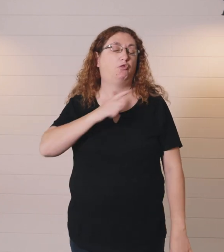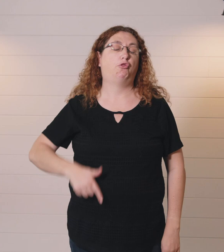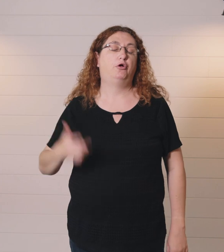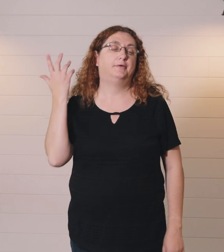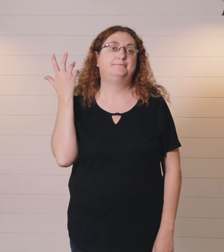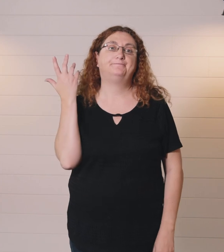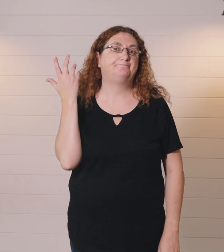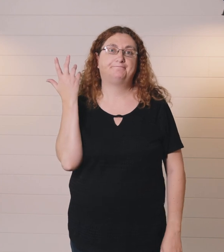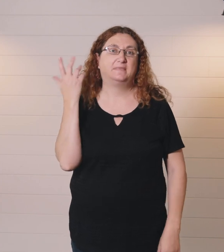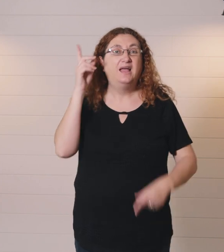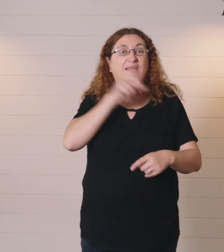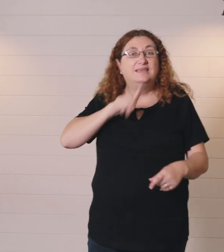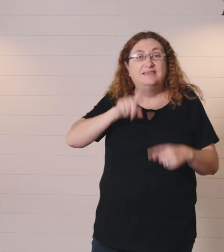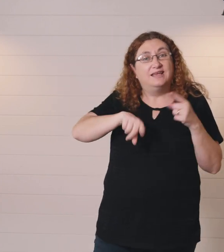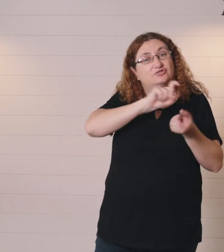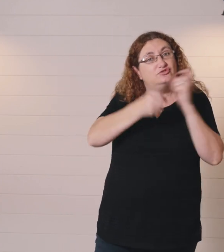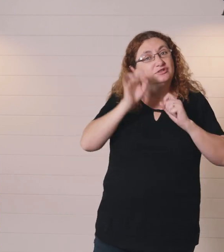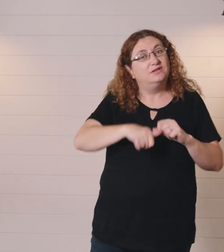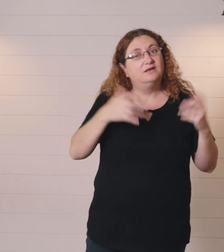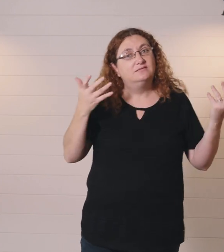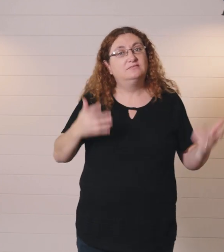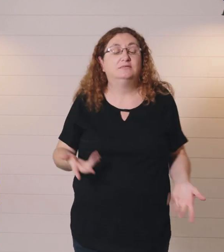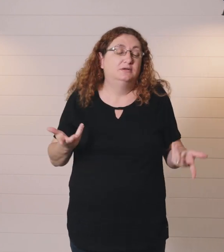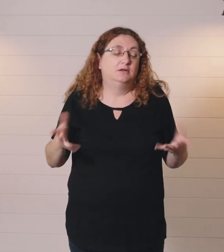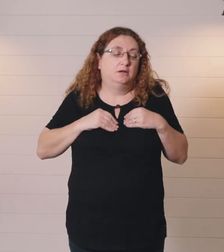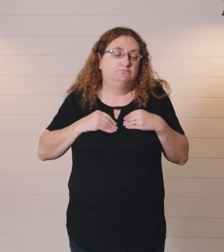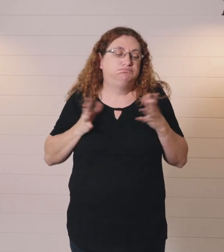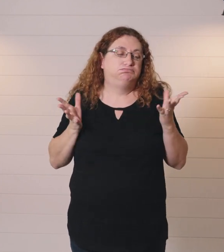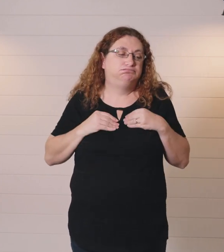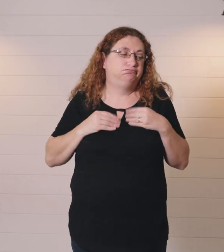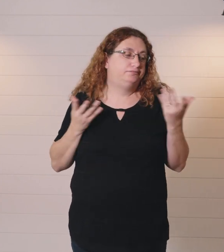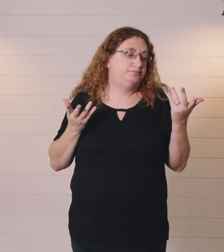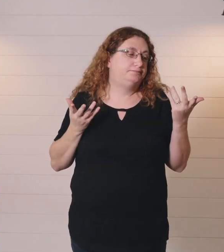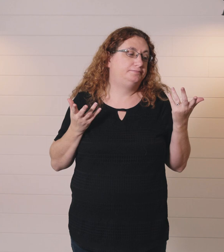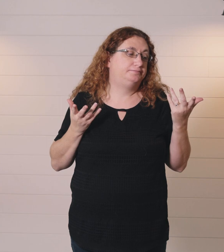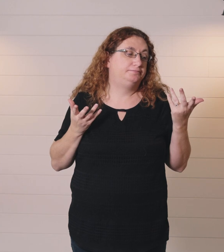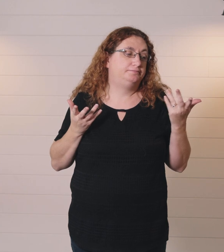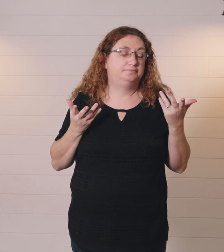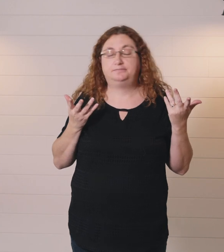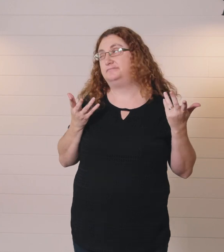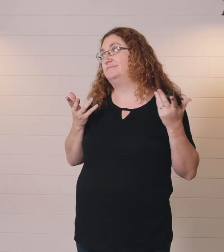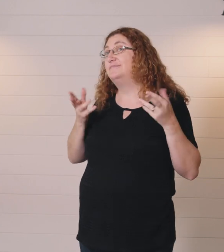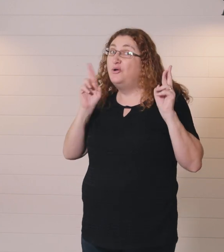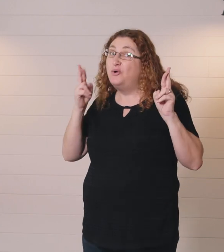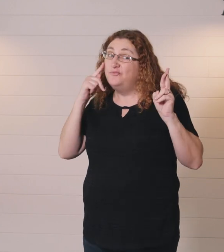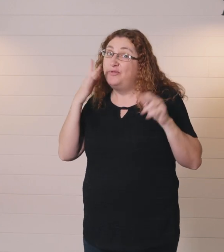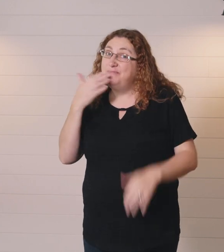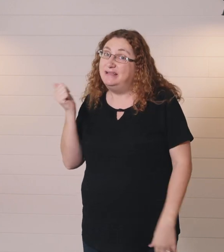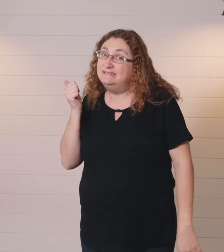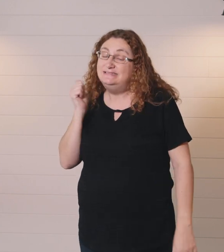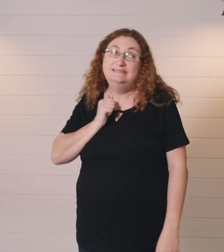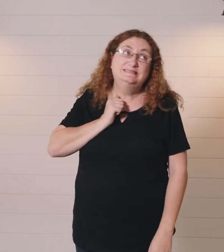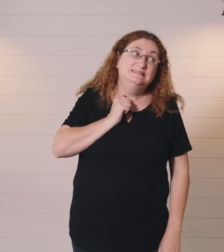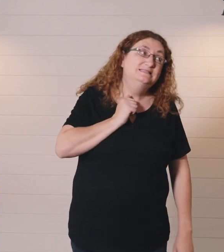the land. The king can't undo a law that he has made. It won't be revoked. So let's hope for the very